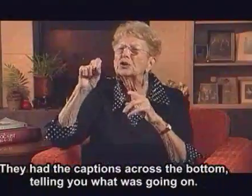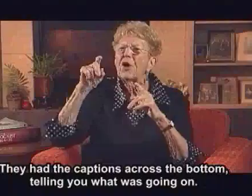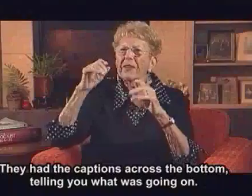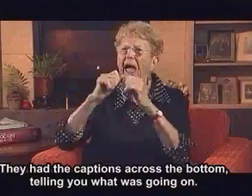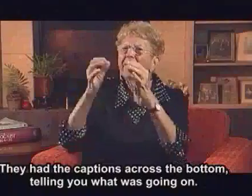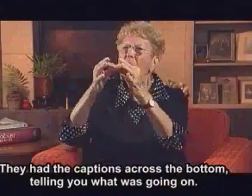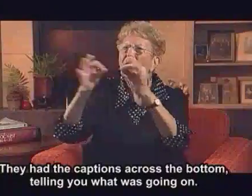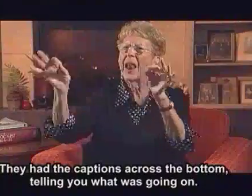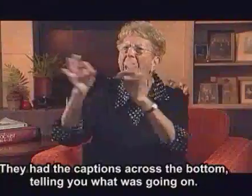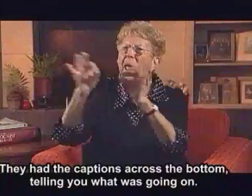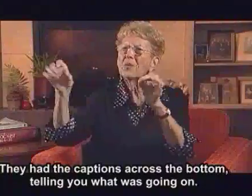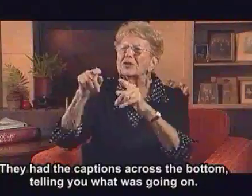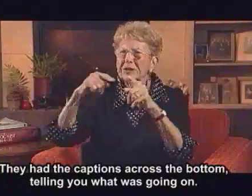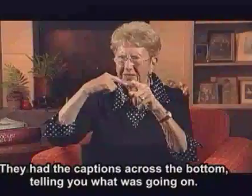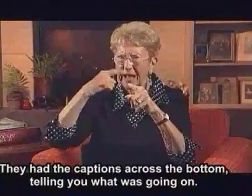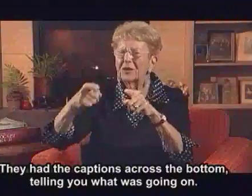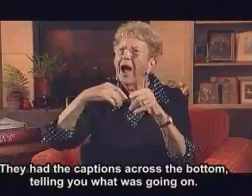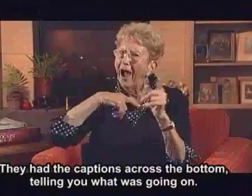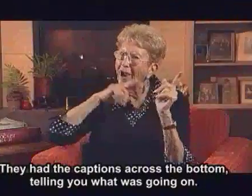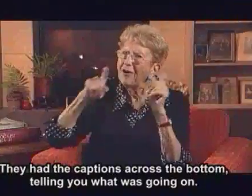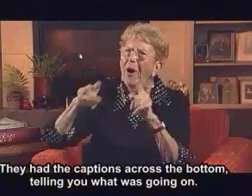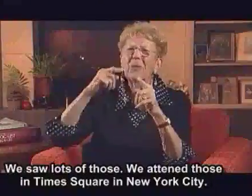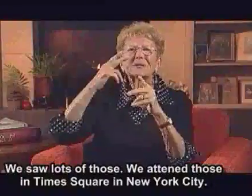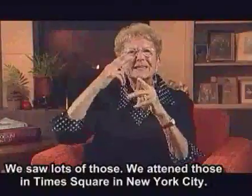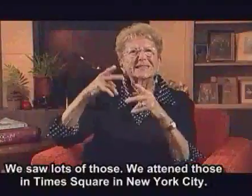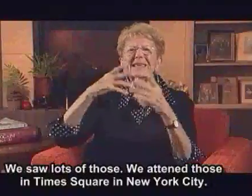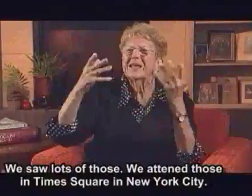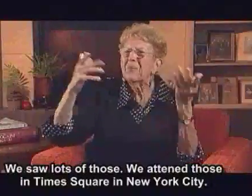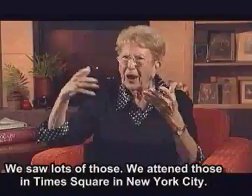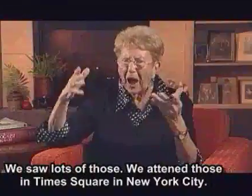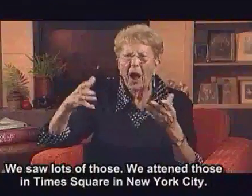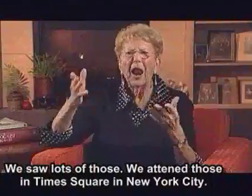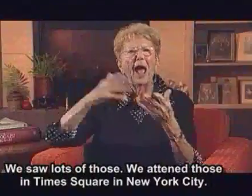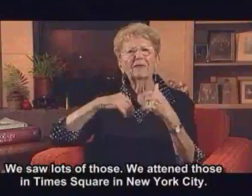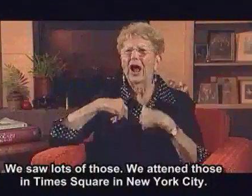They had the captions across the bottom telling you what was going on. We saw lots of those.